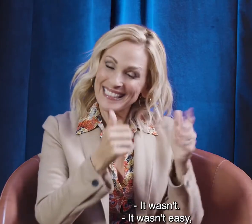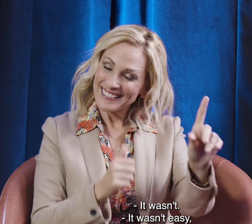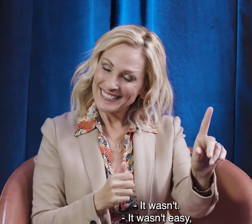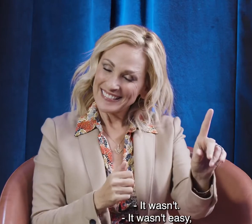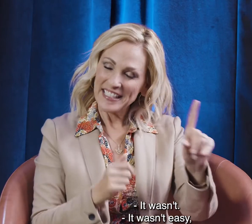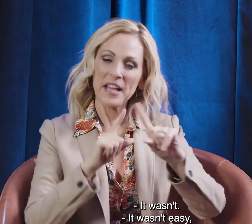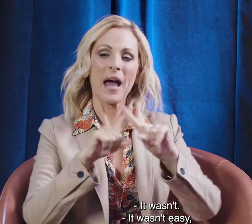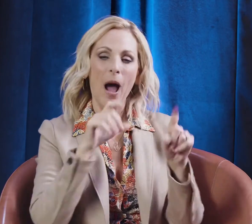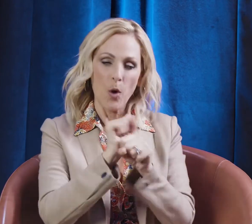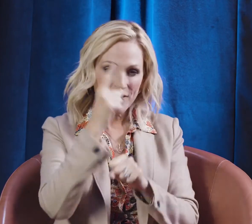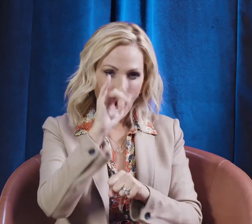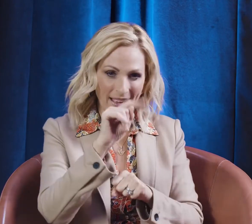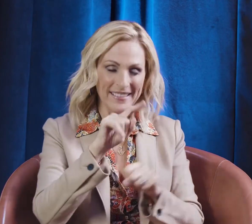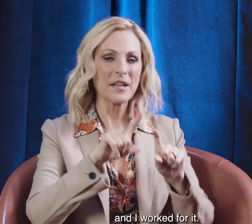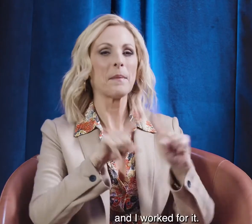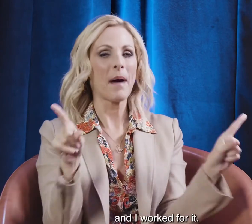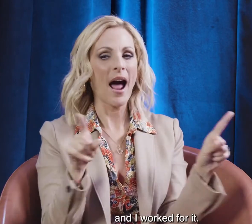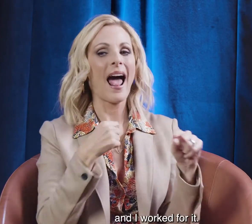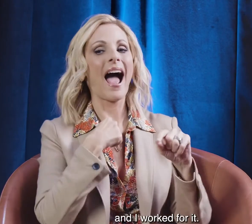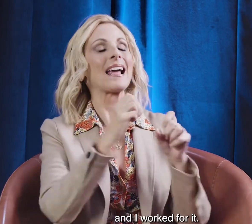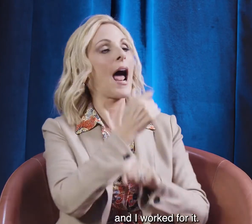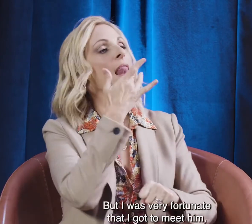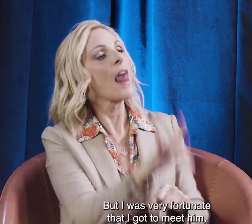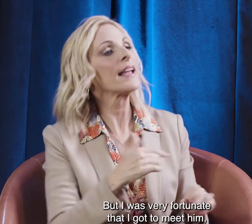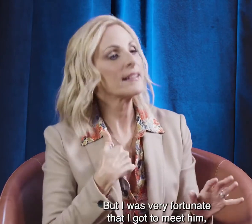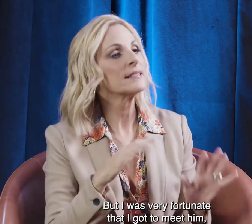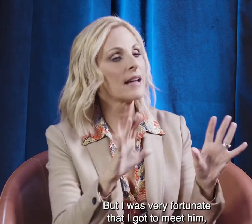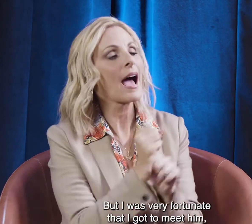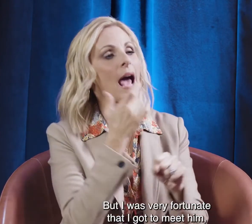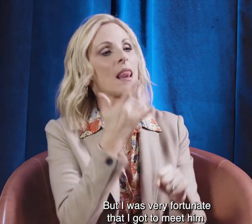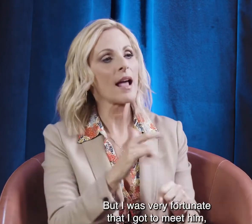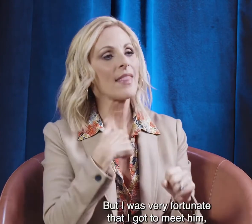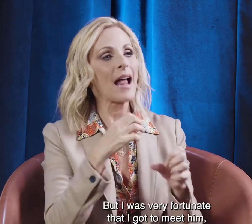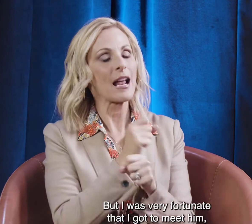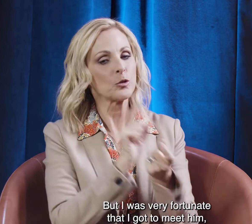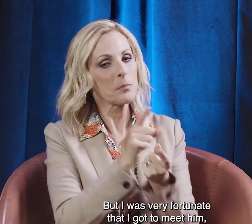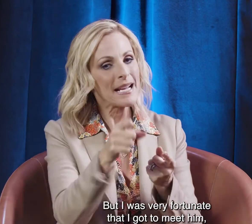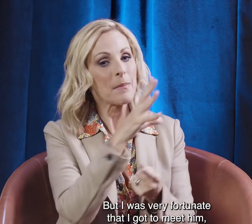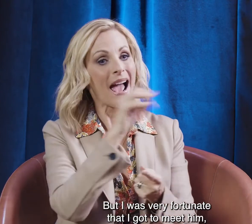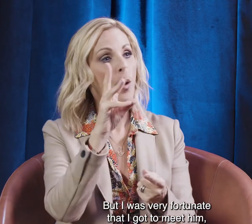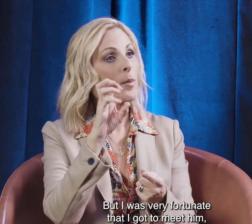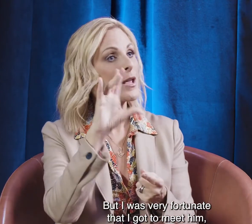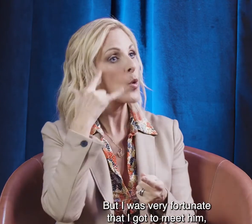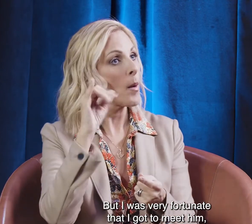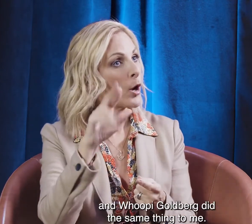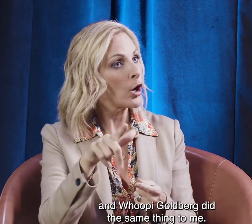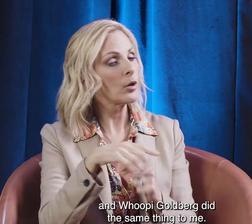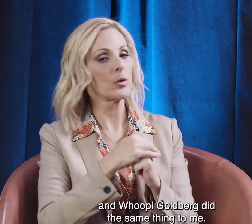It wasn't easy, but and I worked for it. But I was very fortunate that I got to meet him. And Whoopi